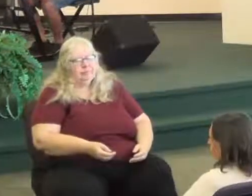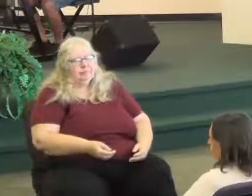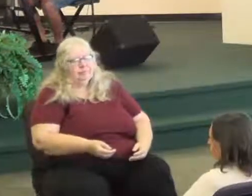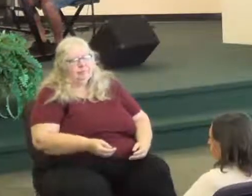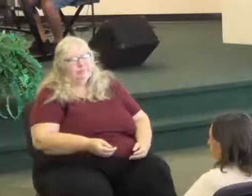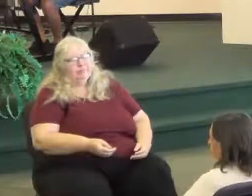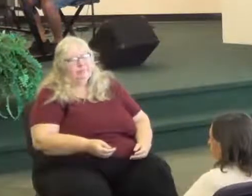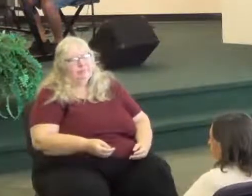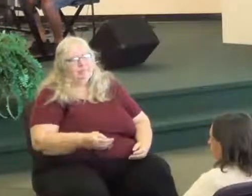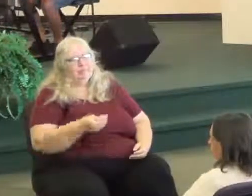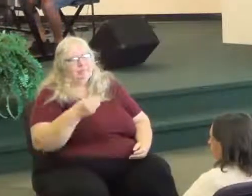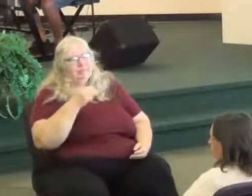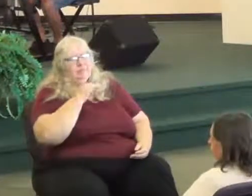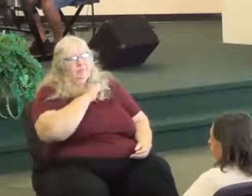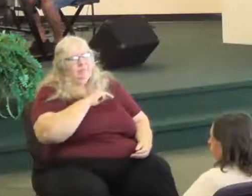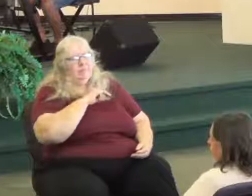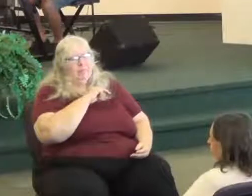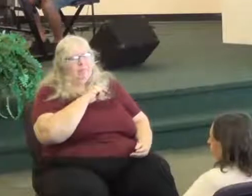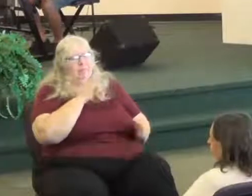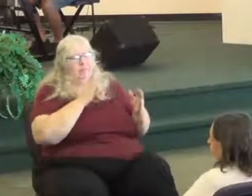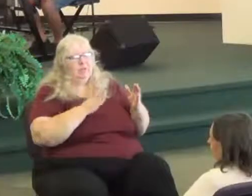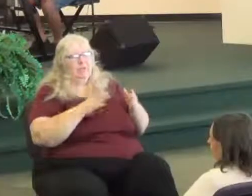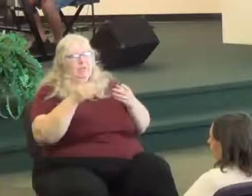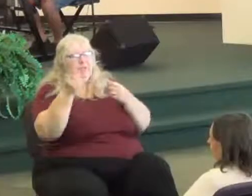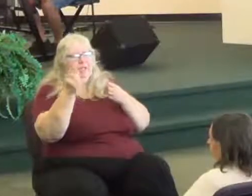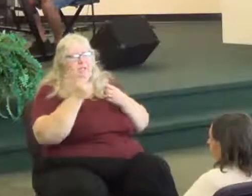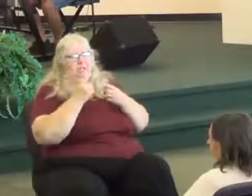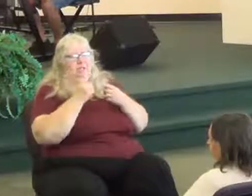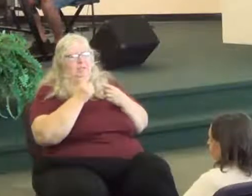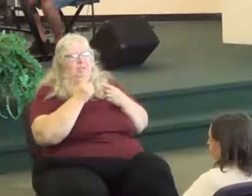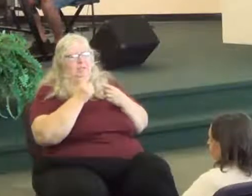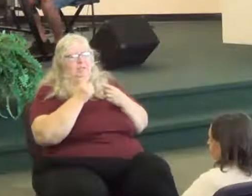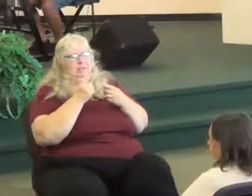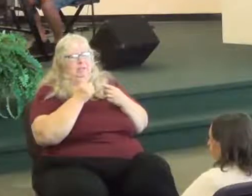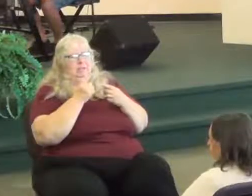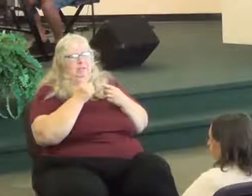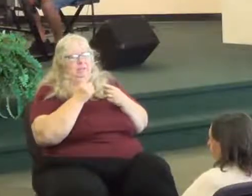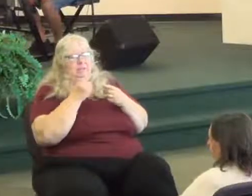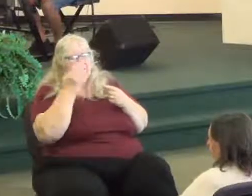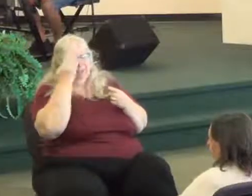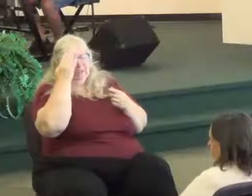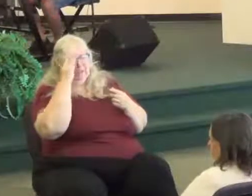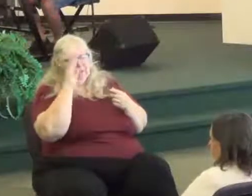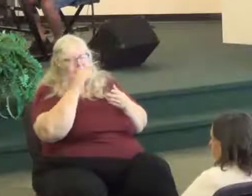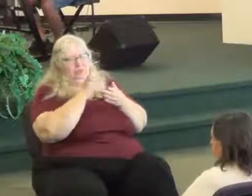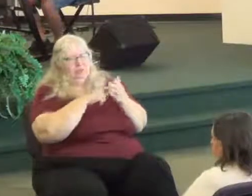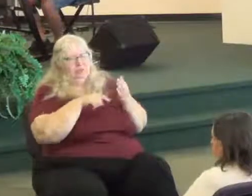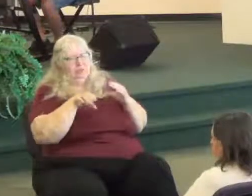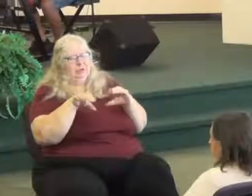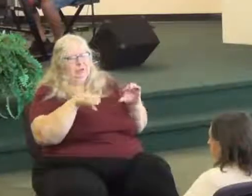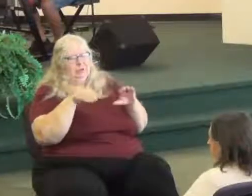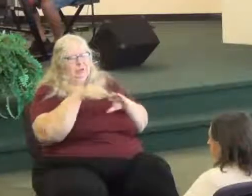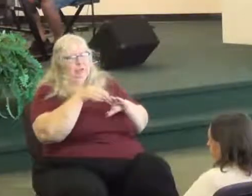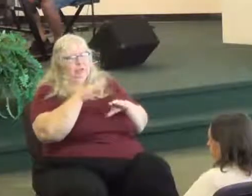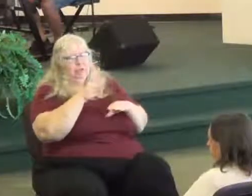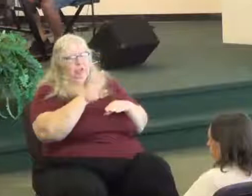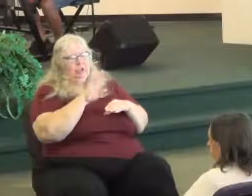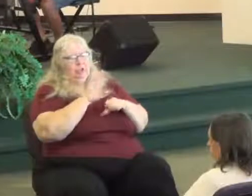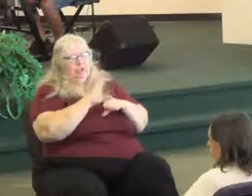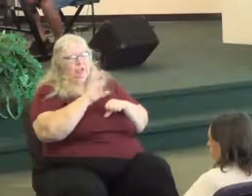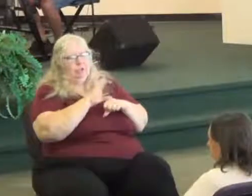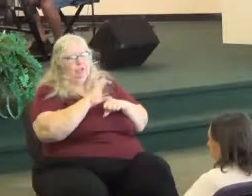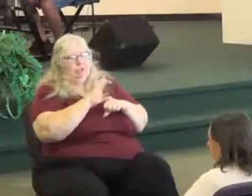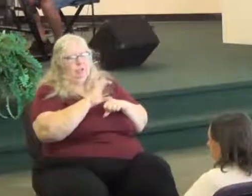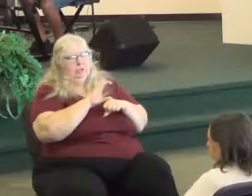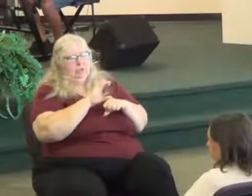the missionary walked over to me and he says, "Listen, I don't know what you're doing at your church, but you keep